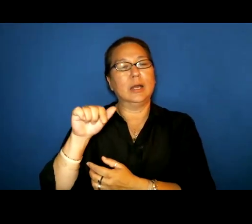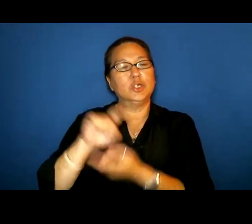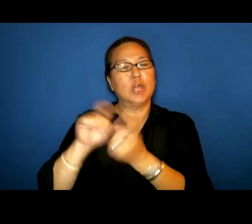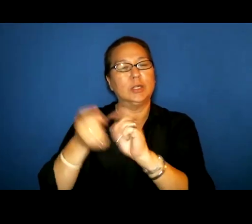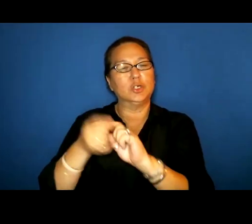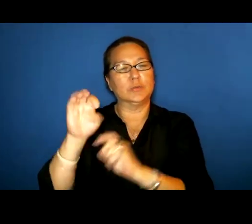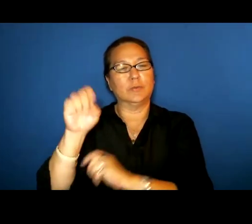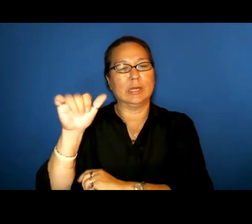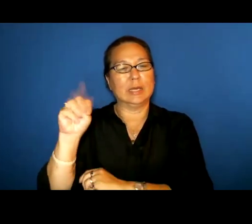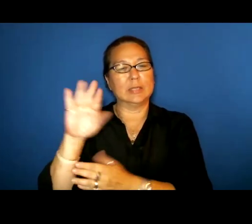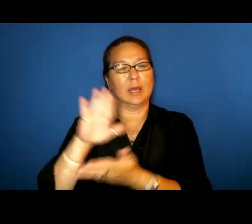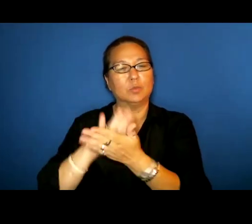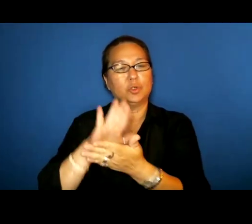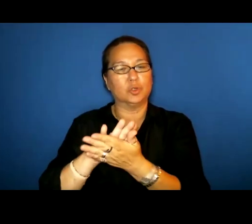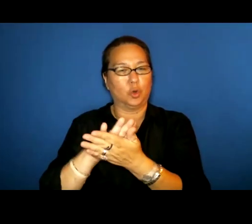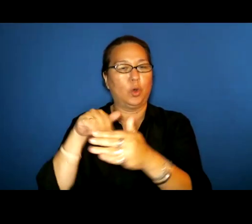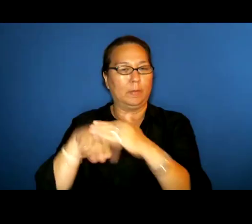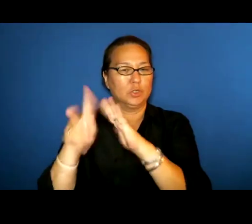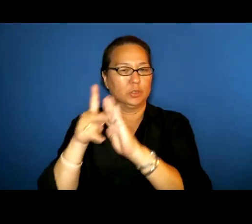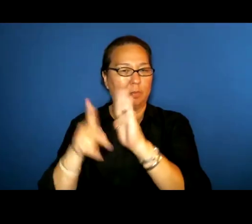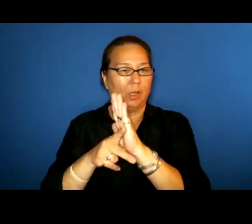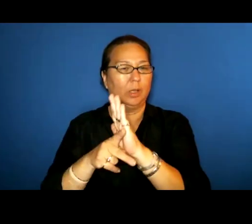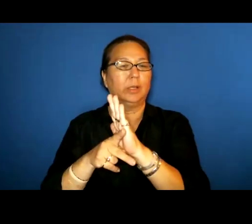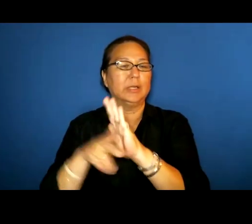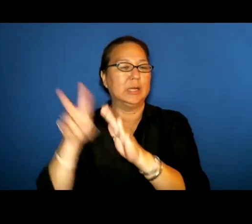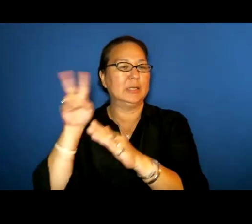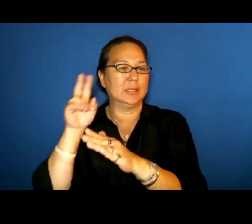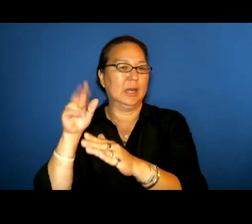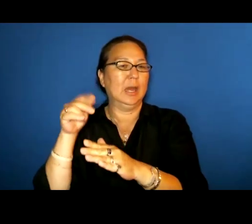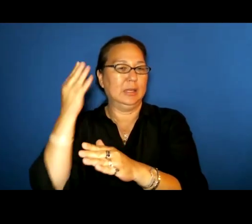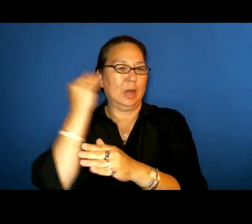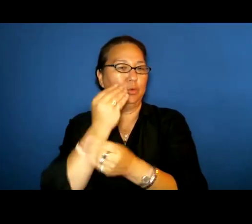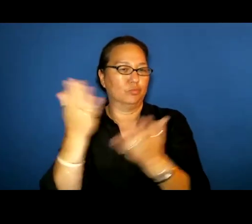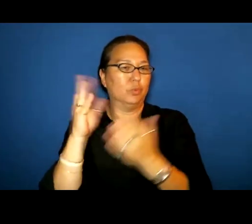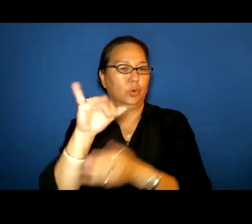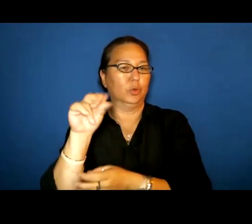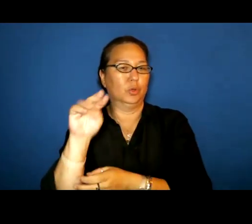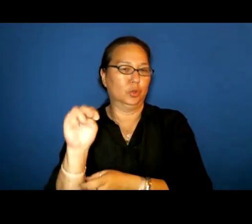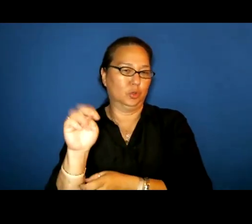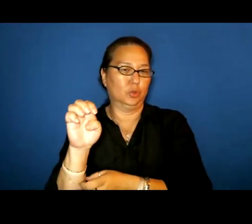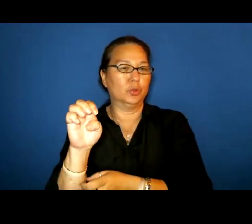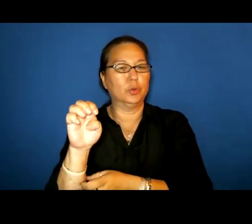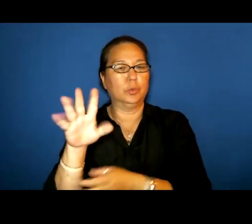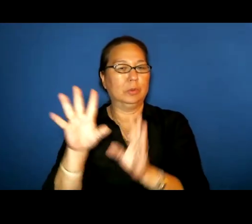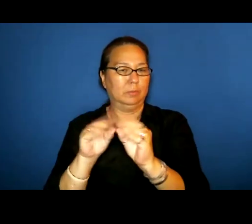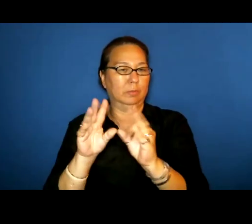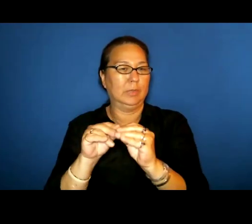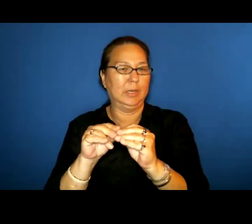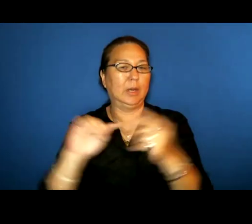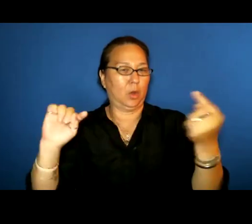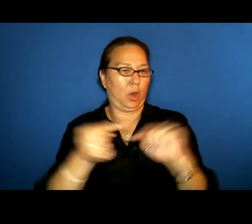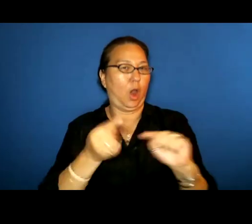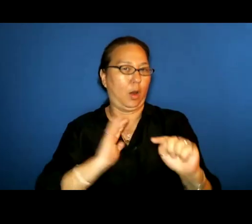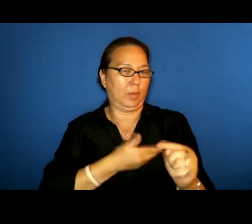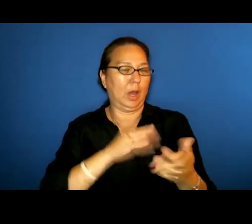school committee meeting harm our students who have been denied opportunity for generations. A little